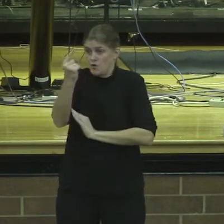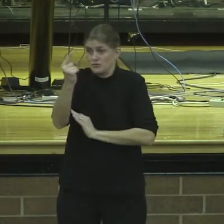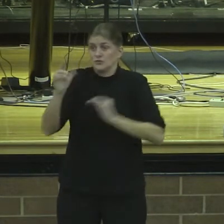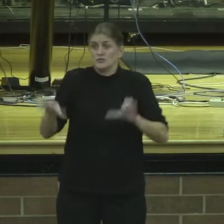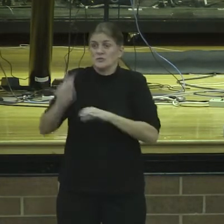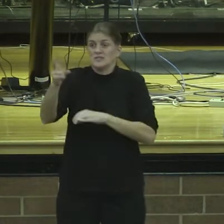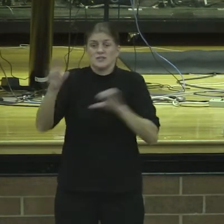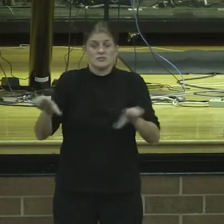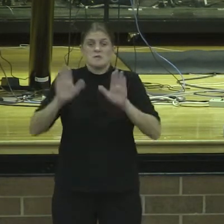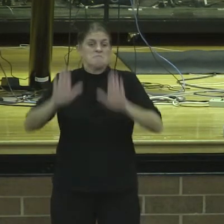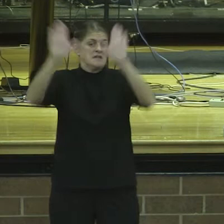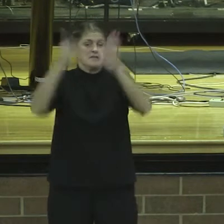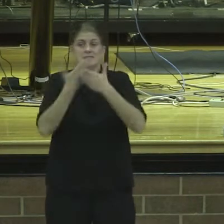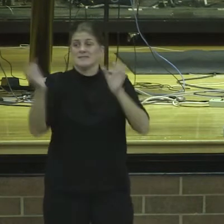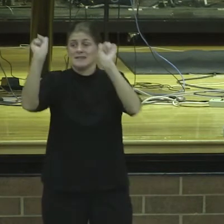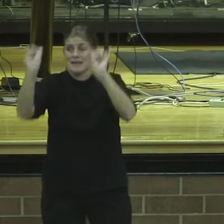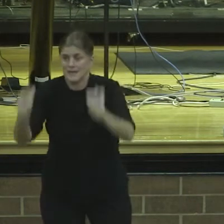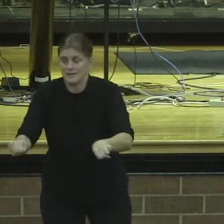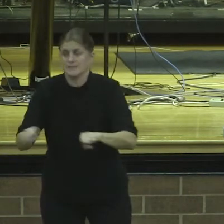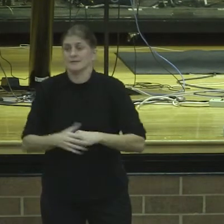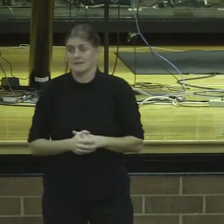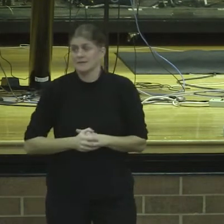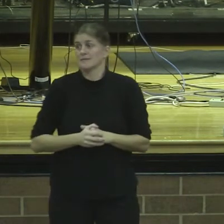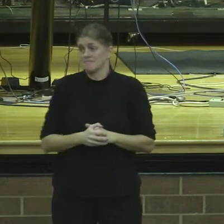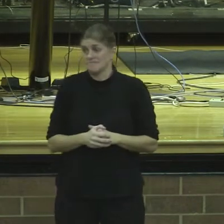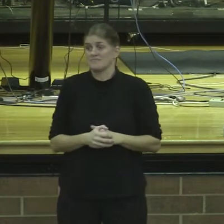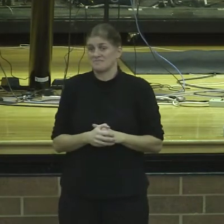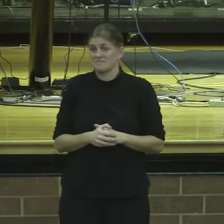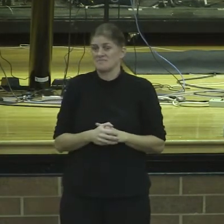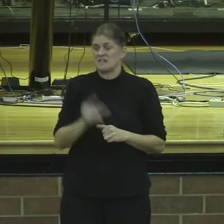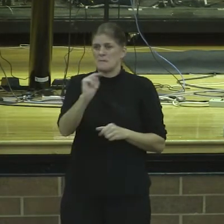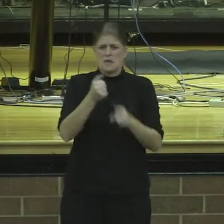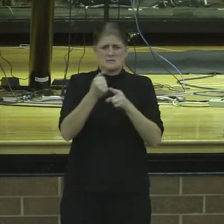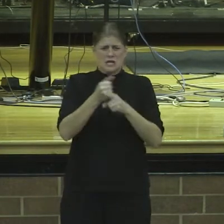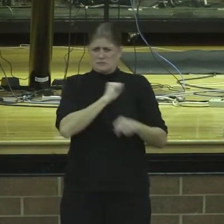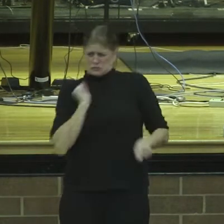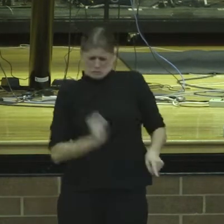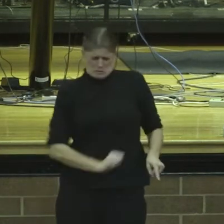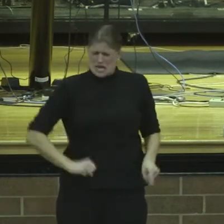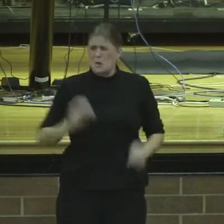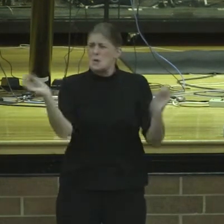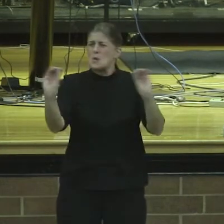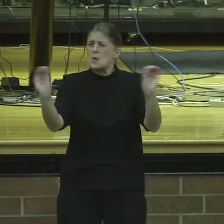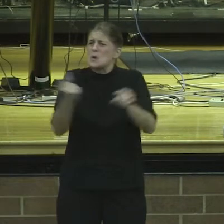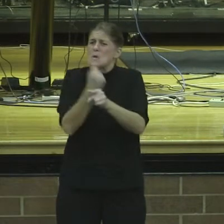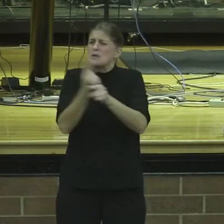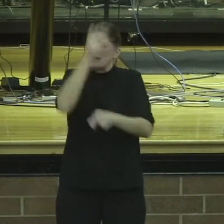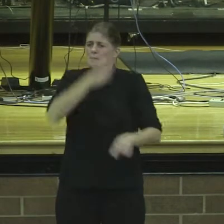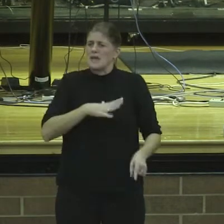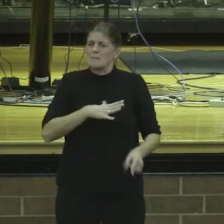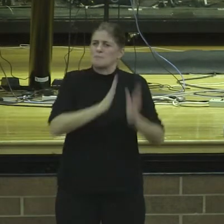do amazing things just like Nehemiah did. There was nothing fancy about Nehemiah except that he was a man who prayed and then acted.